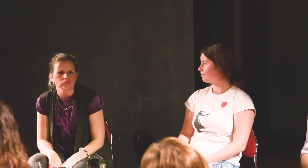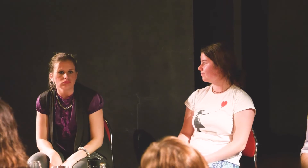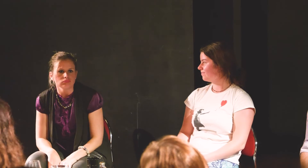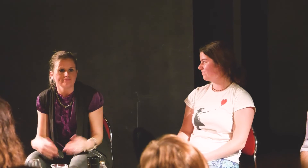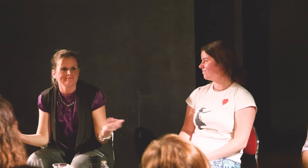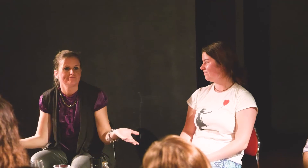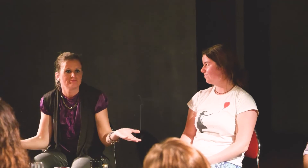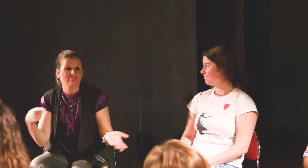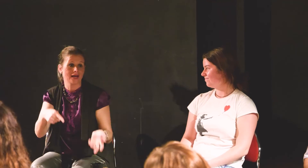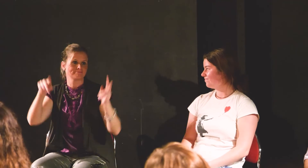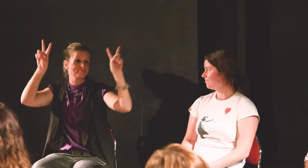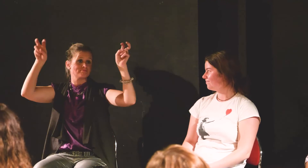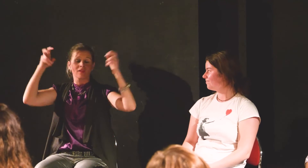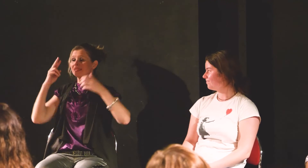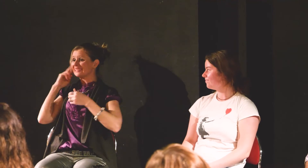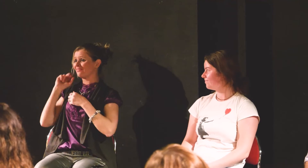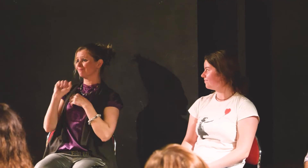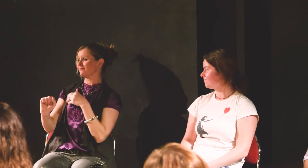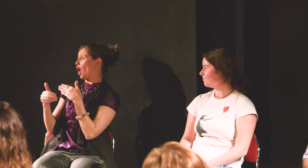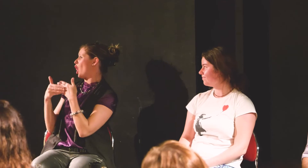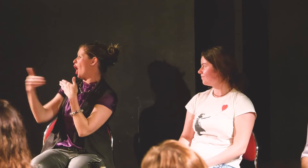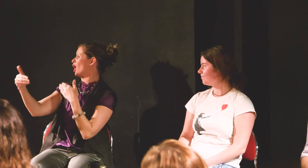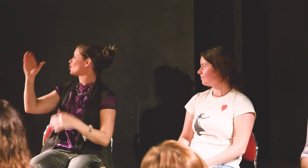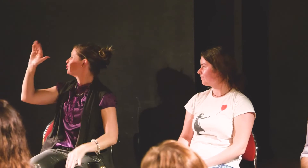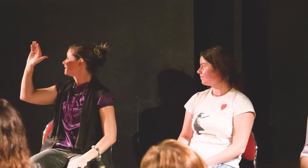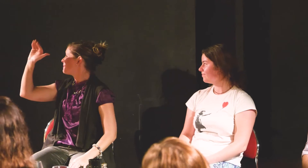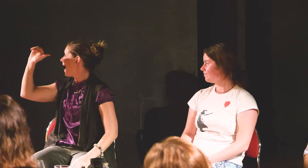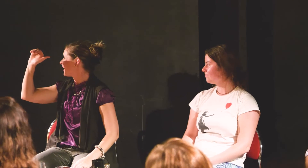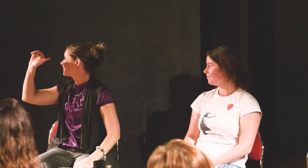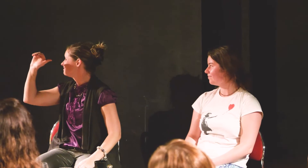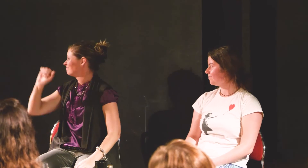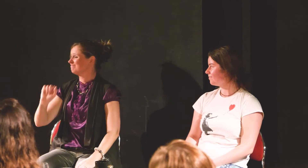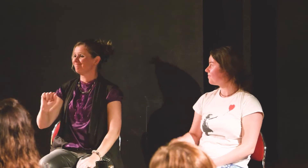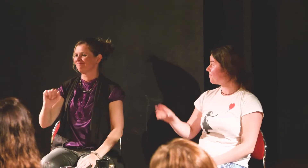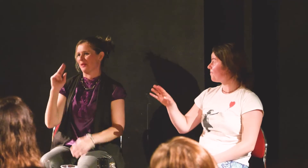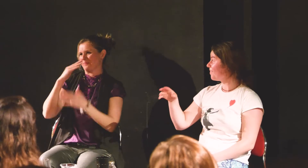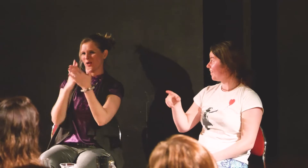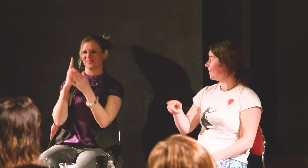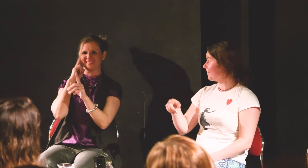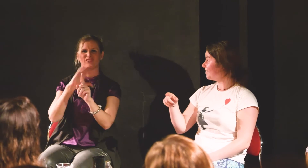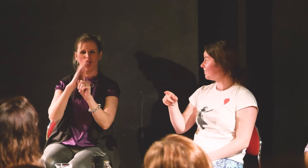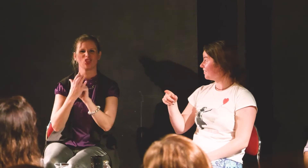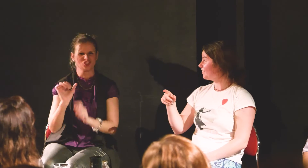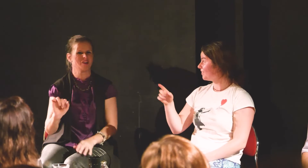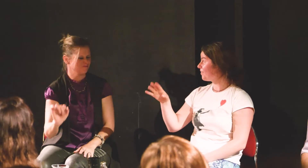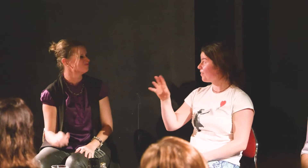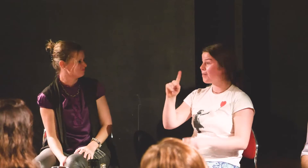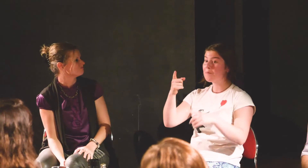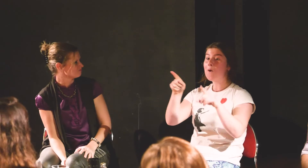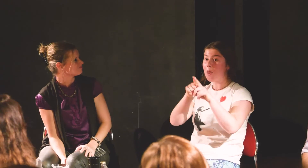off, and when they go off, that means our communication is done. So we have something that we call the long goodbye, and it's a very